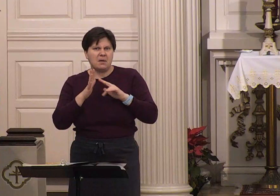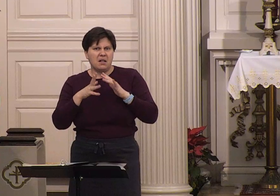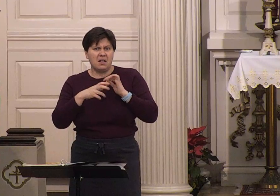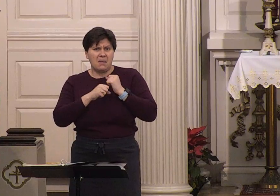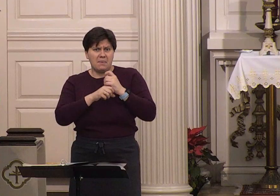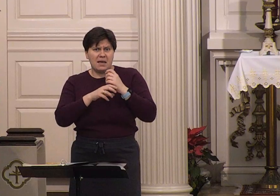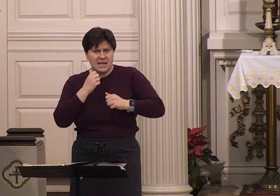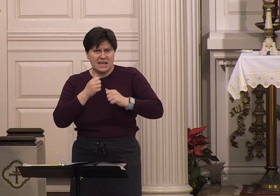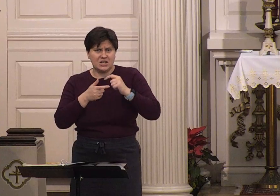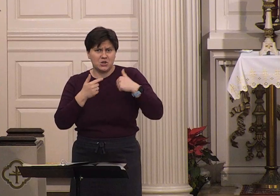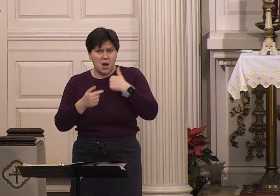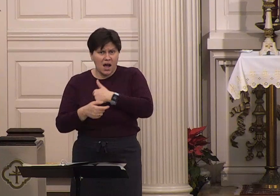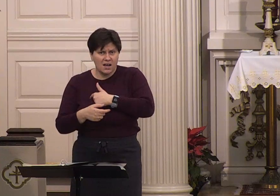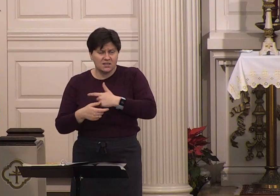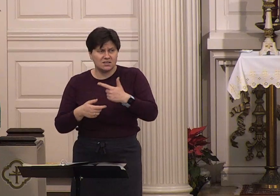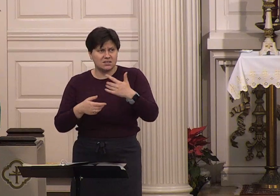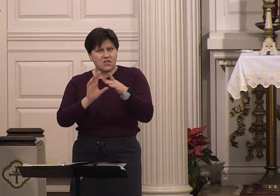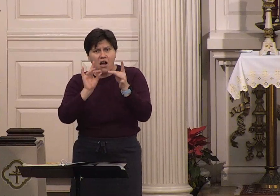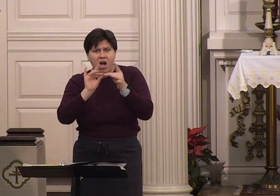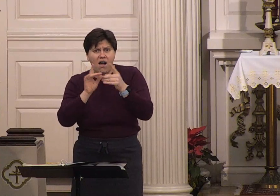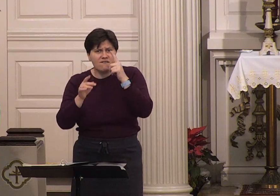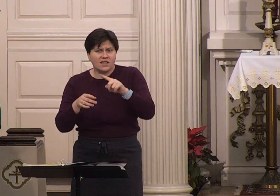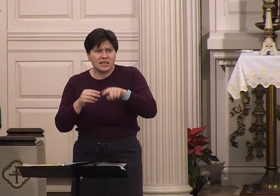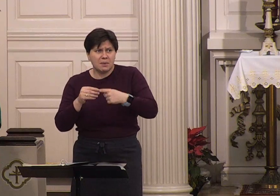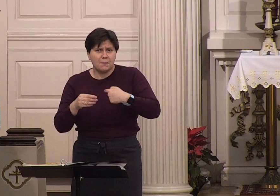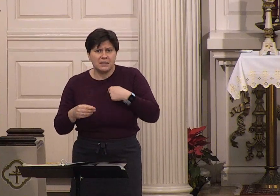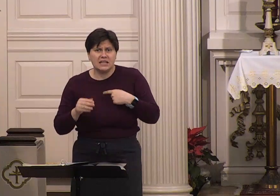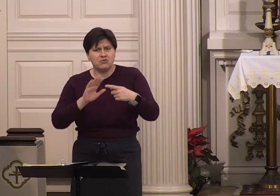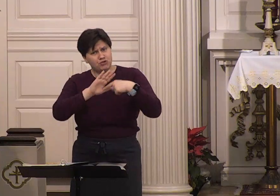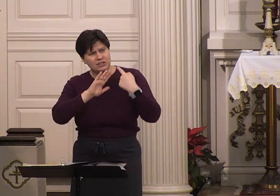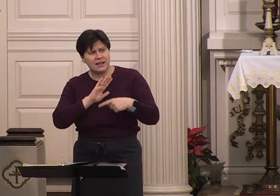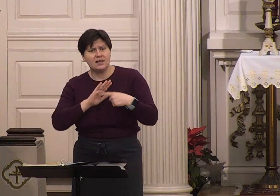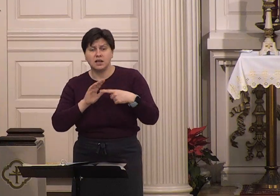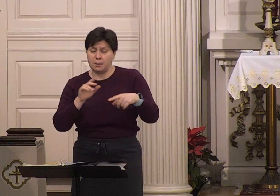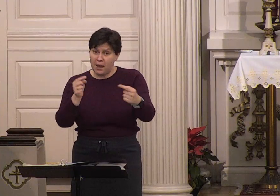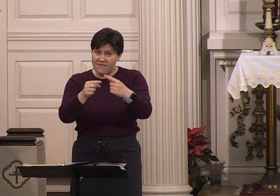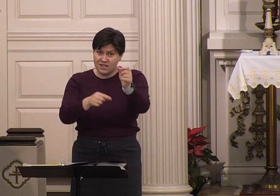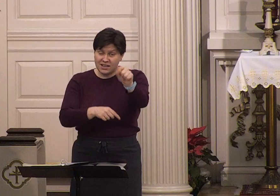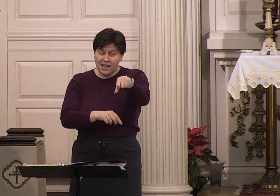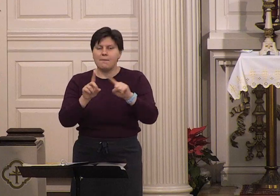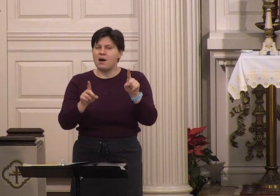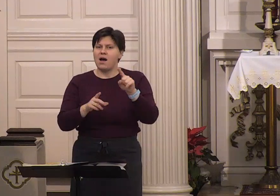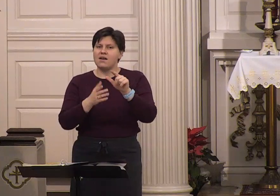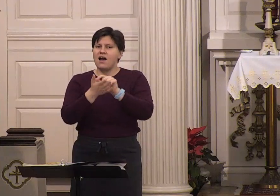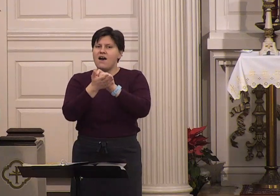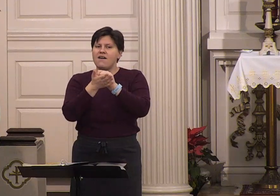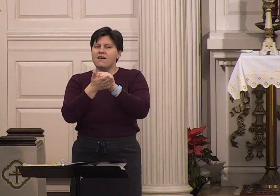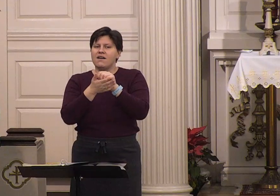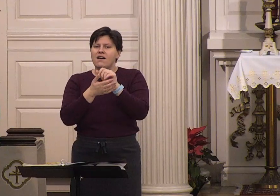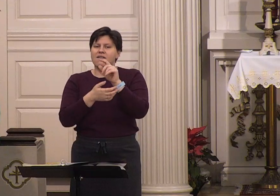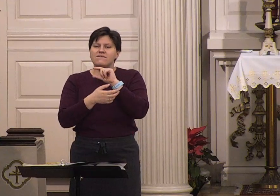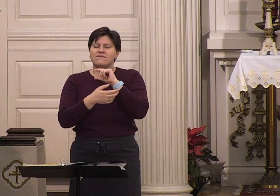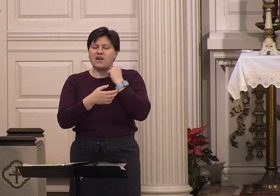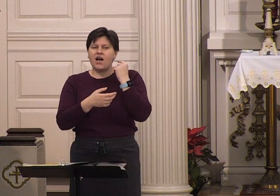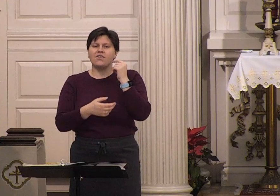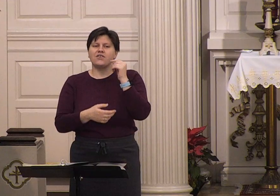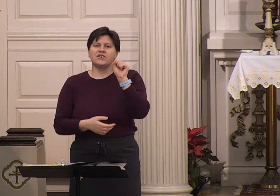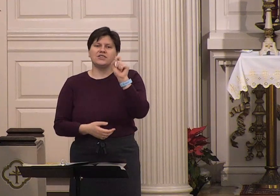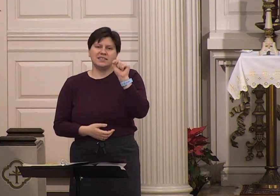They're bad-mouthing us. They're criticizing us. That is painful. But he said the real focus of